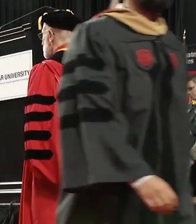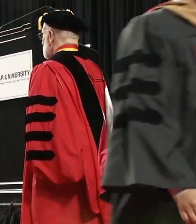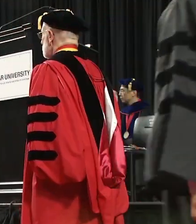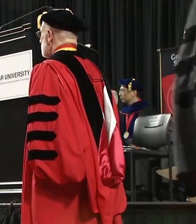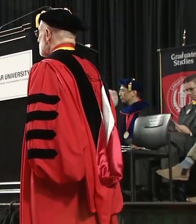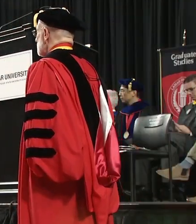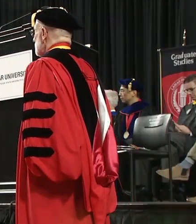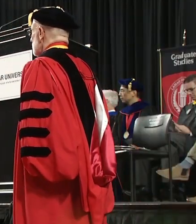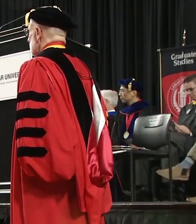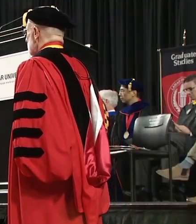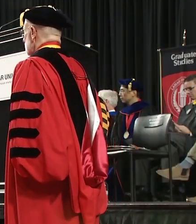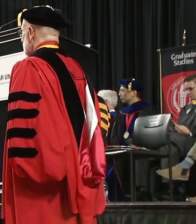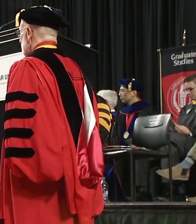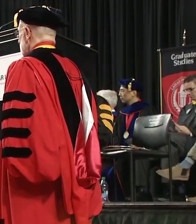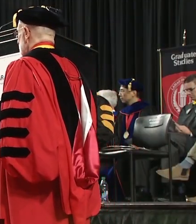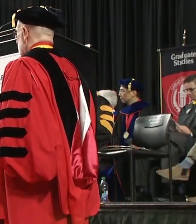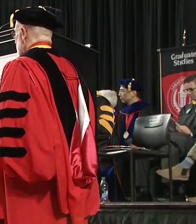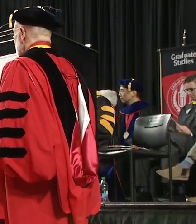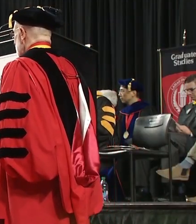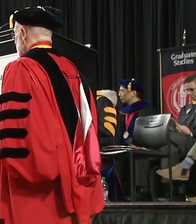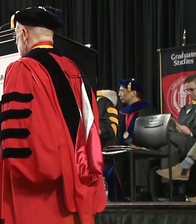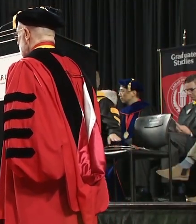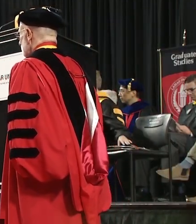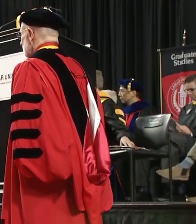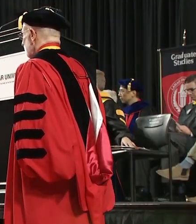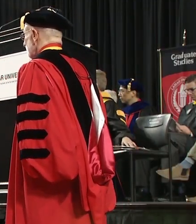Tammy Canales Wilder.